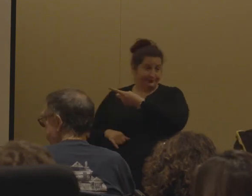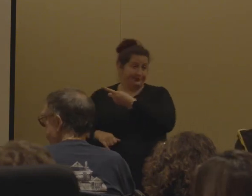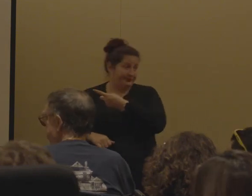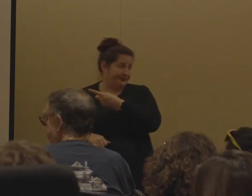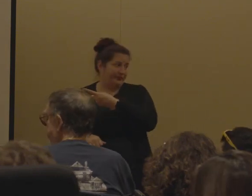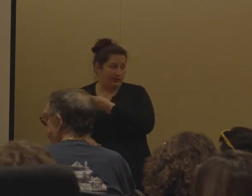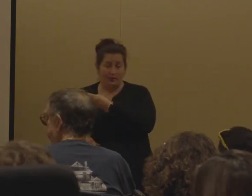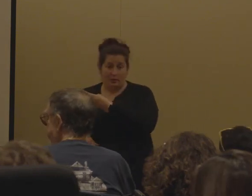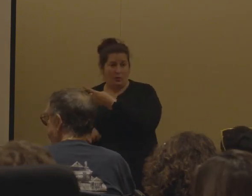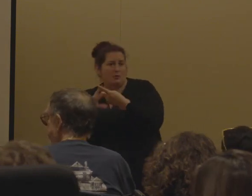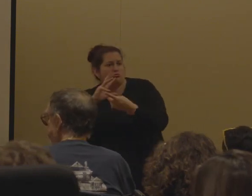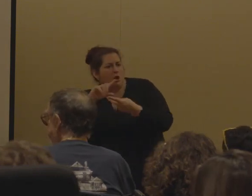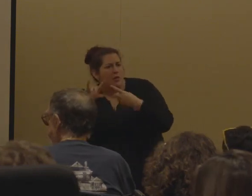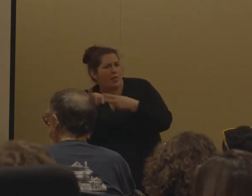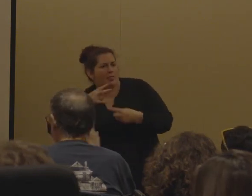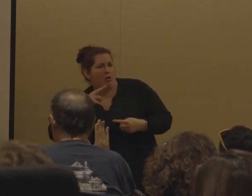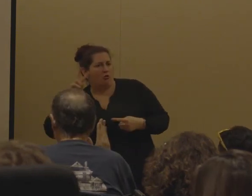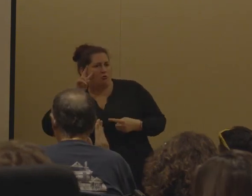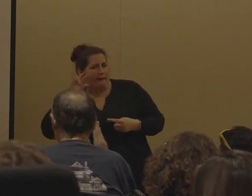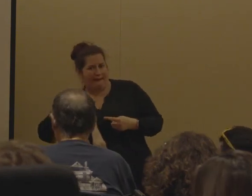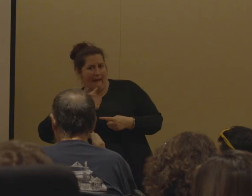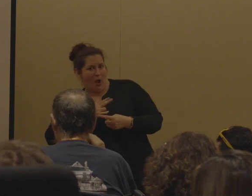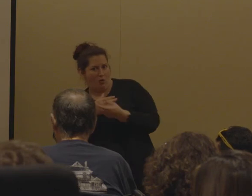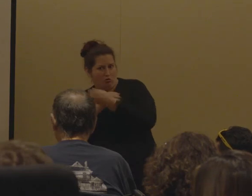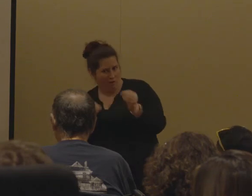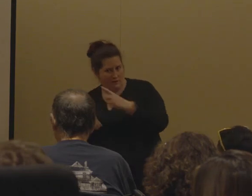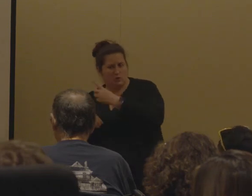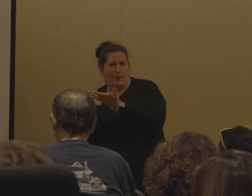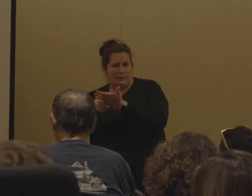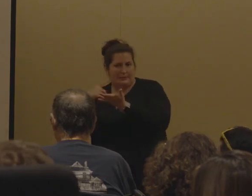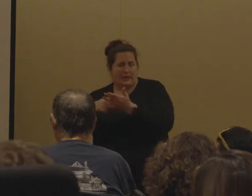So, we were talking about this the other day in our office, and